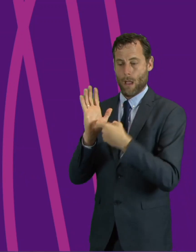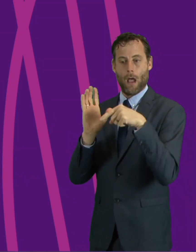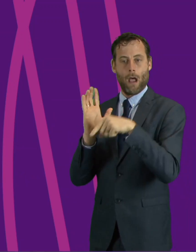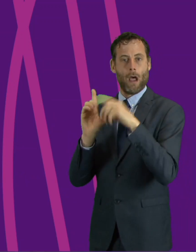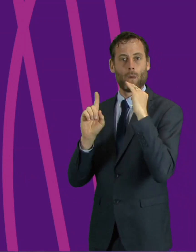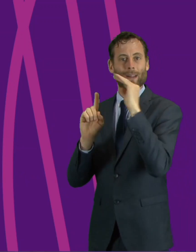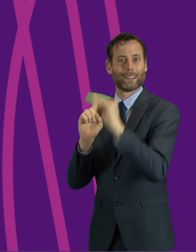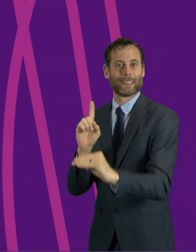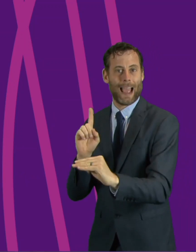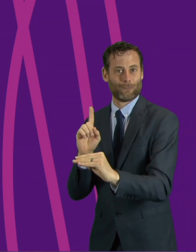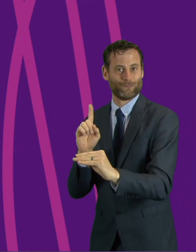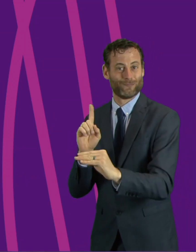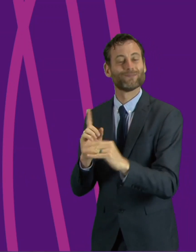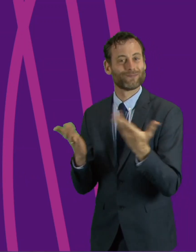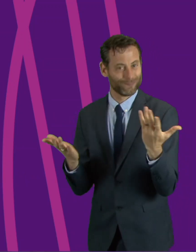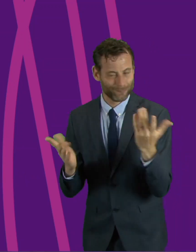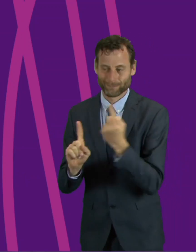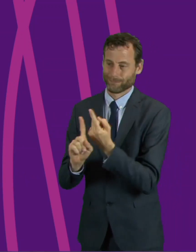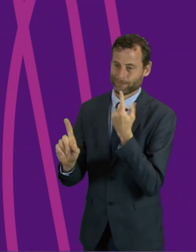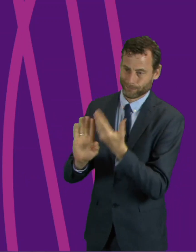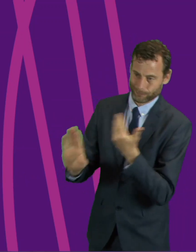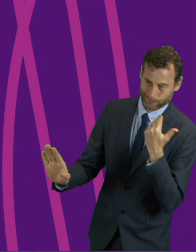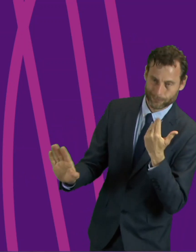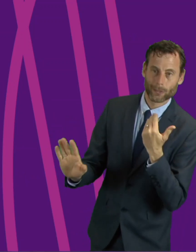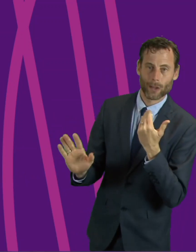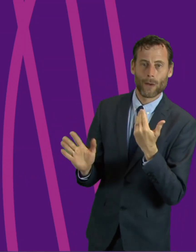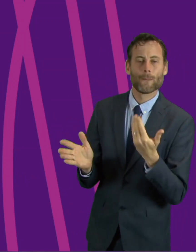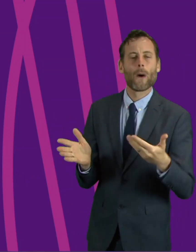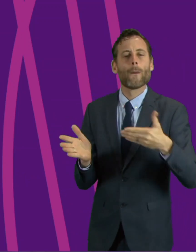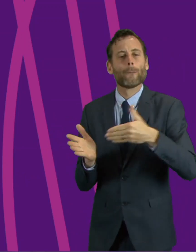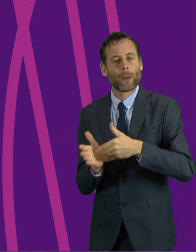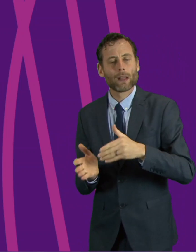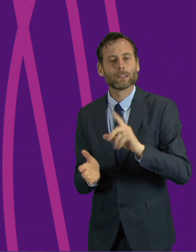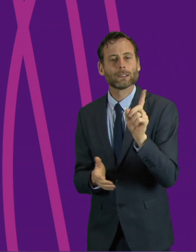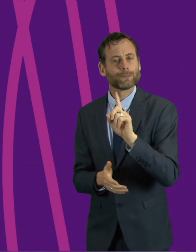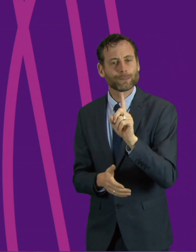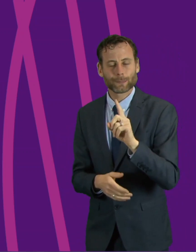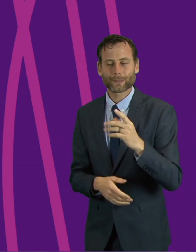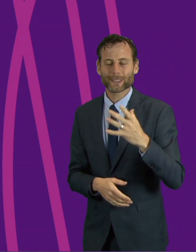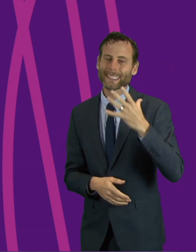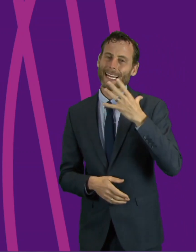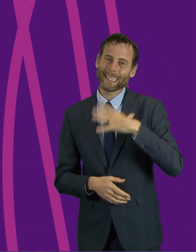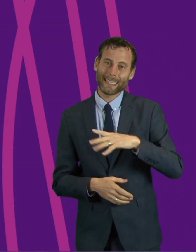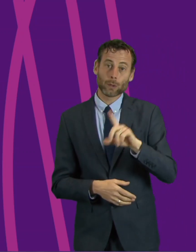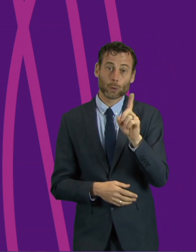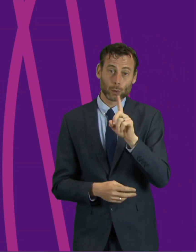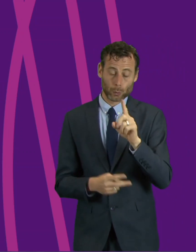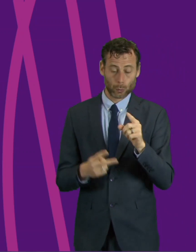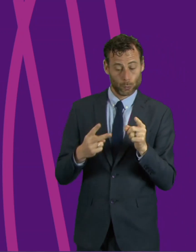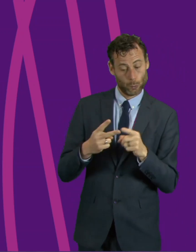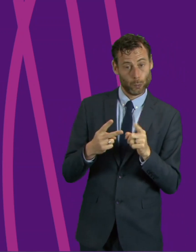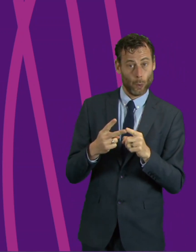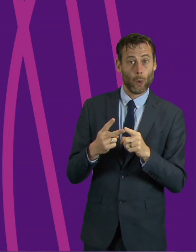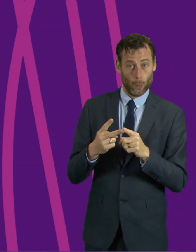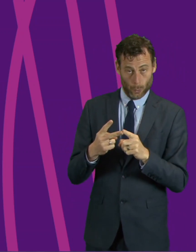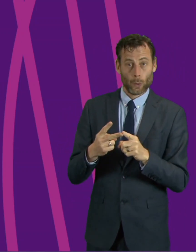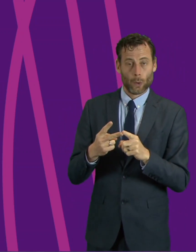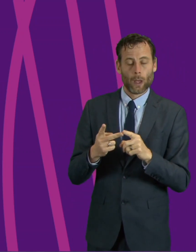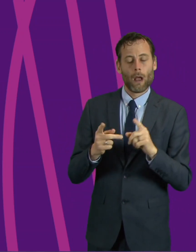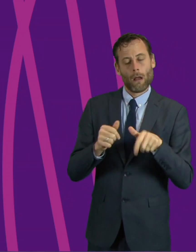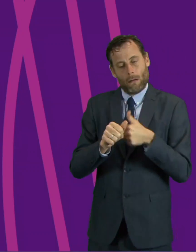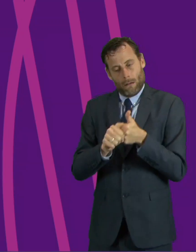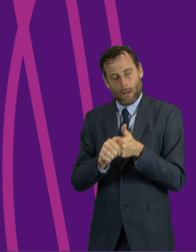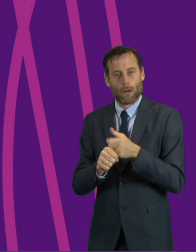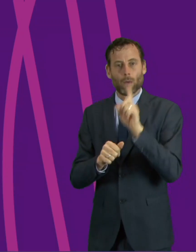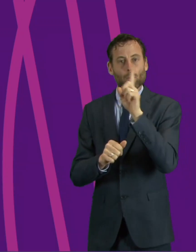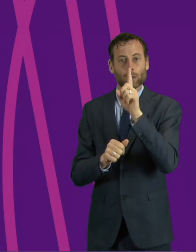continued social distancing, but will partly depend on our ability to quickly identify outbreaks, and that is where testing and contact tracing